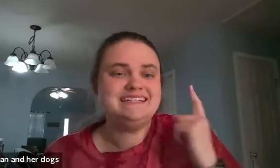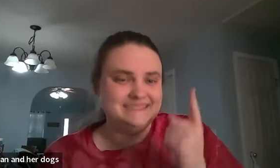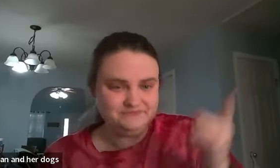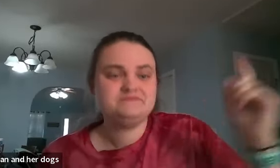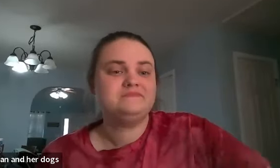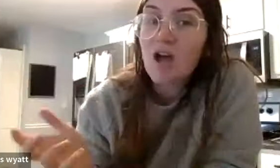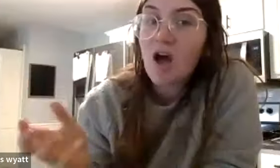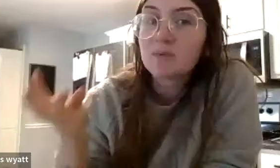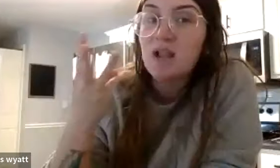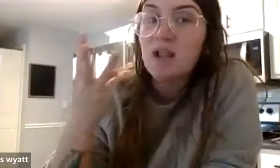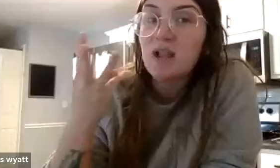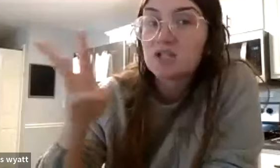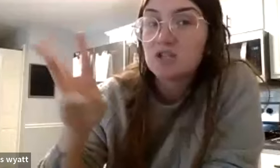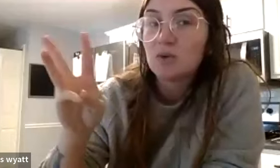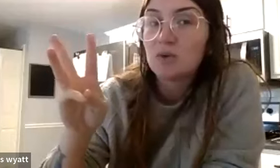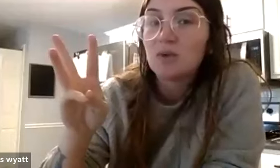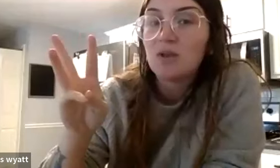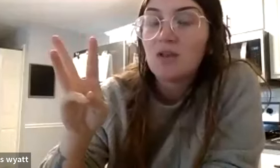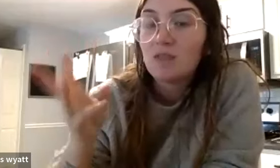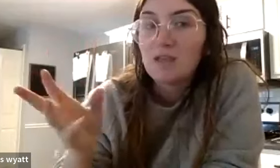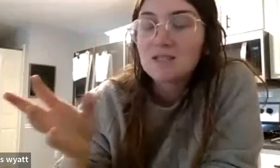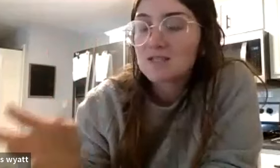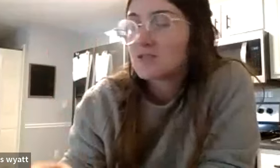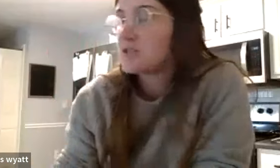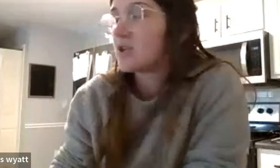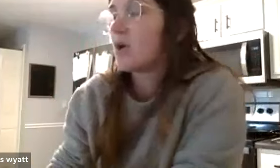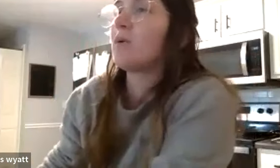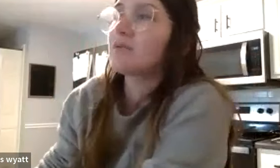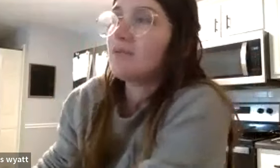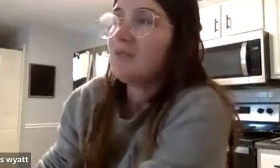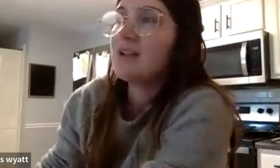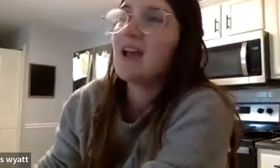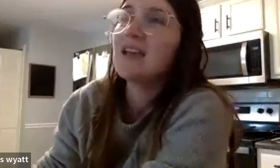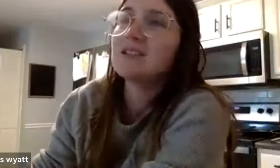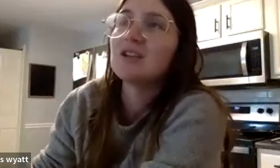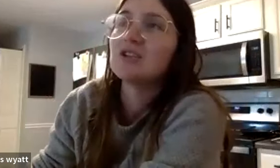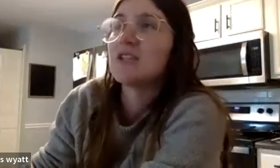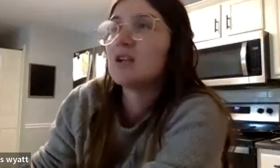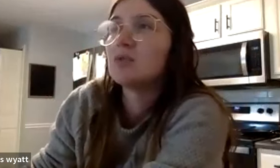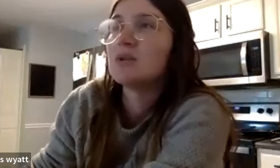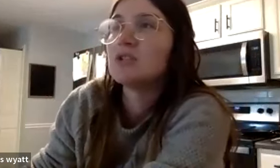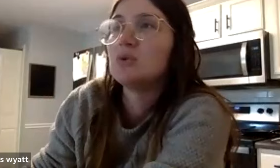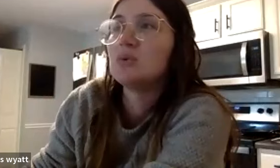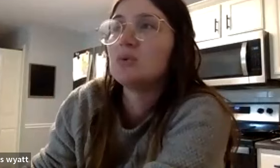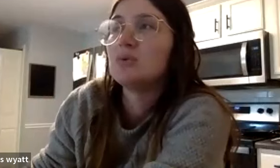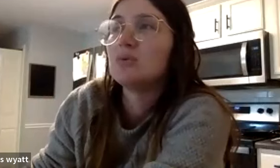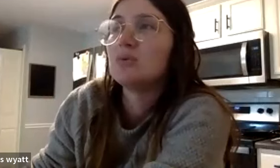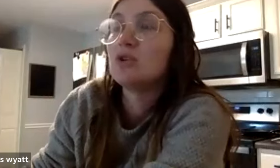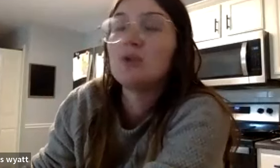So I stopped and I just do this. So I get it's understandable, but do you